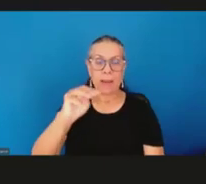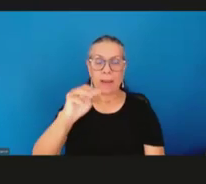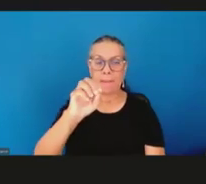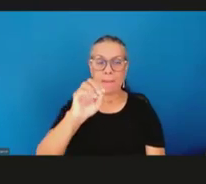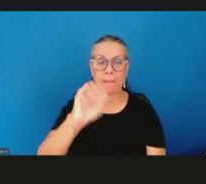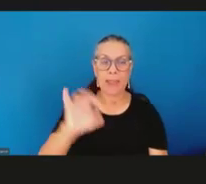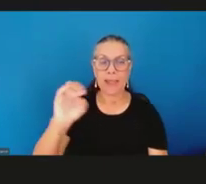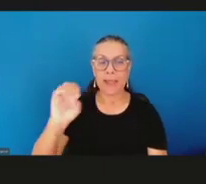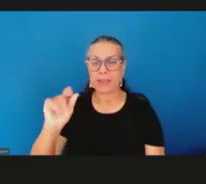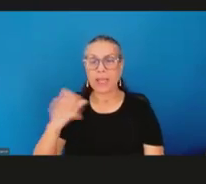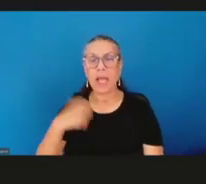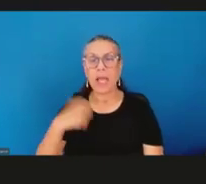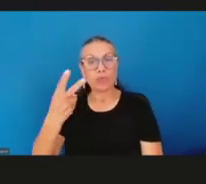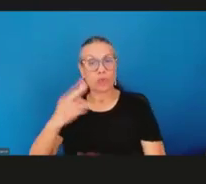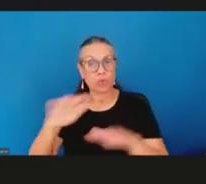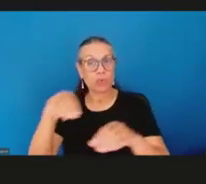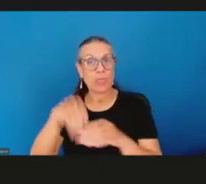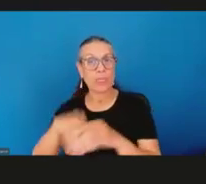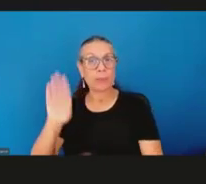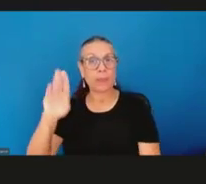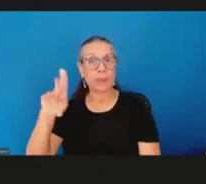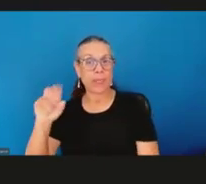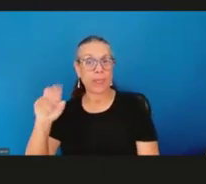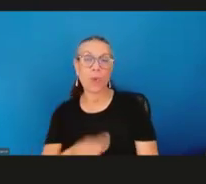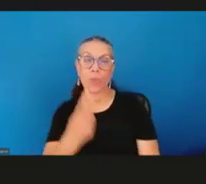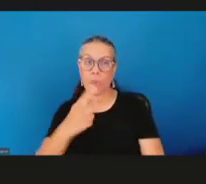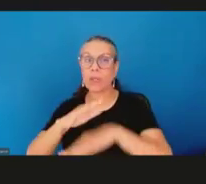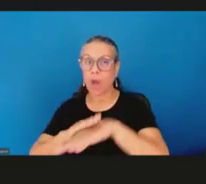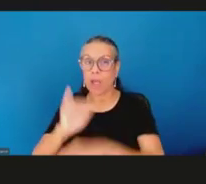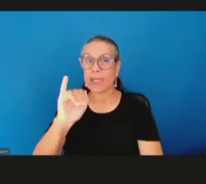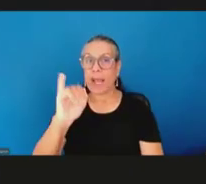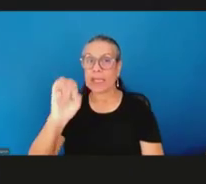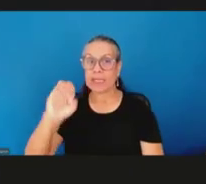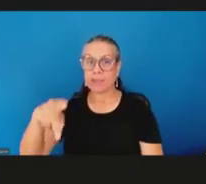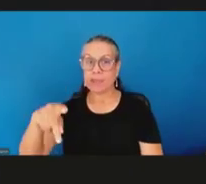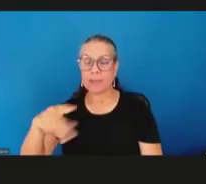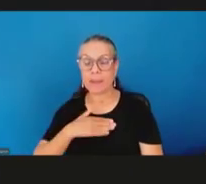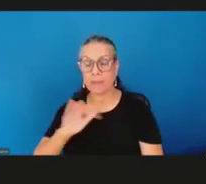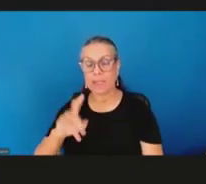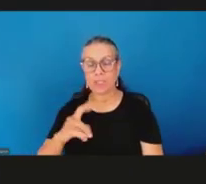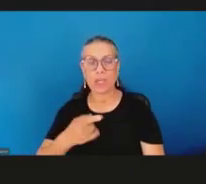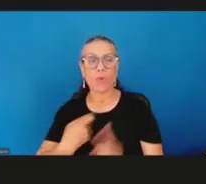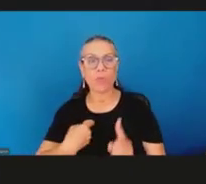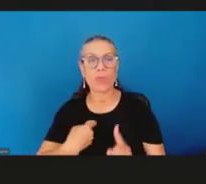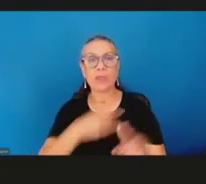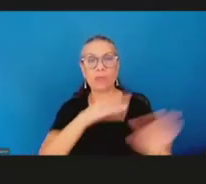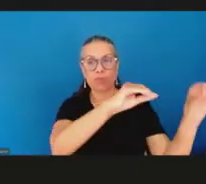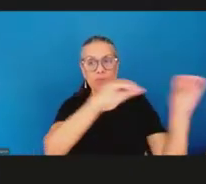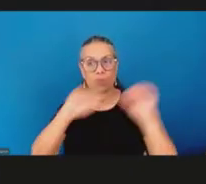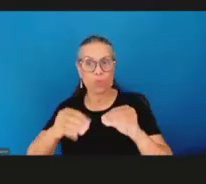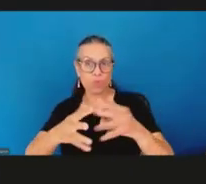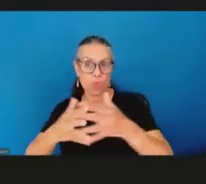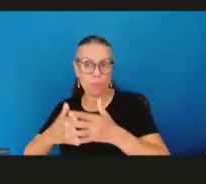2 children in BPS, one who is on an IEP. As a child, my family immigrated to the United States seeking